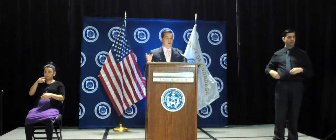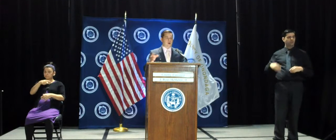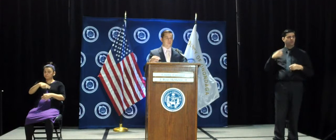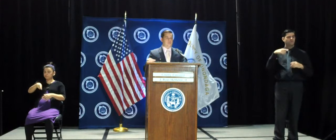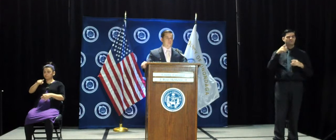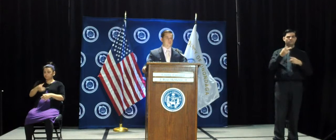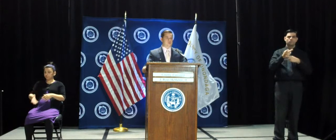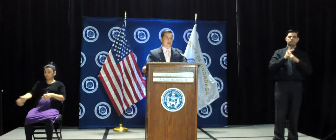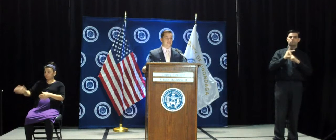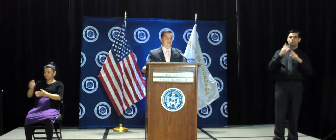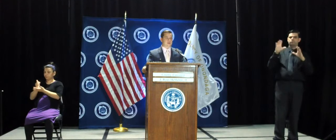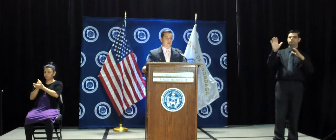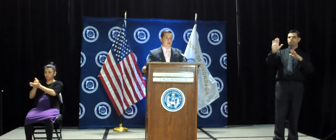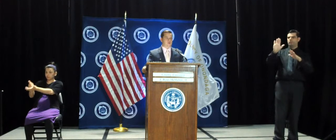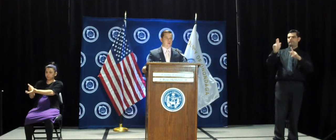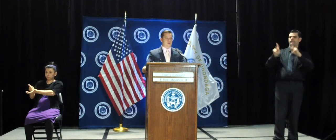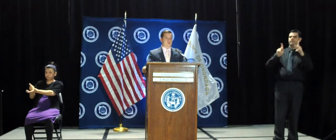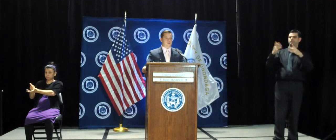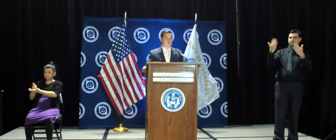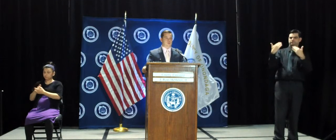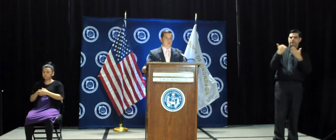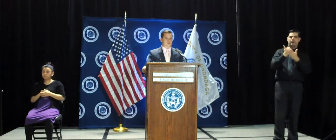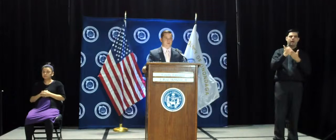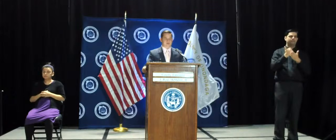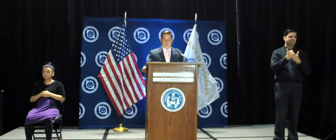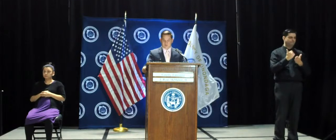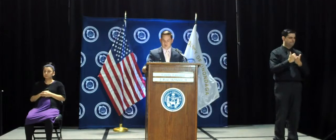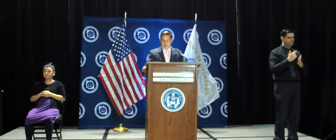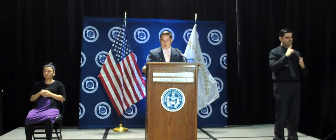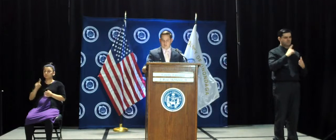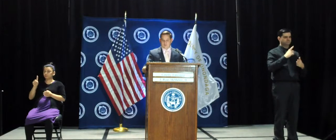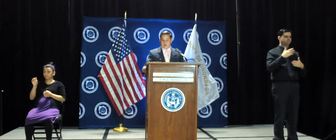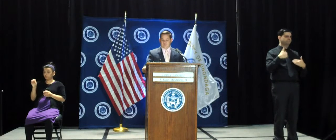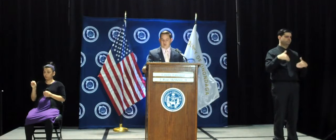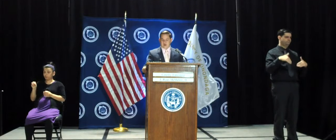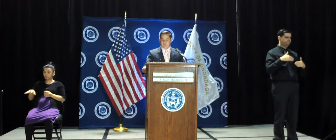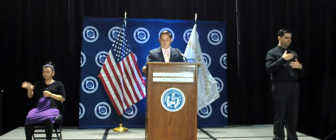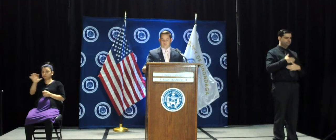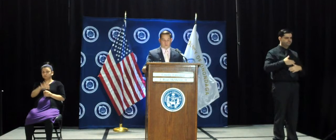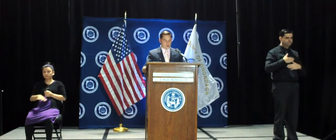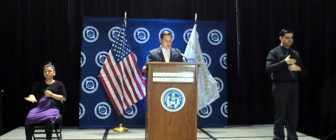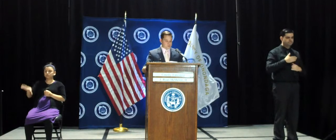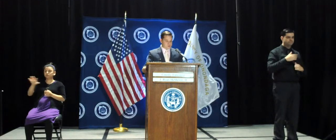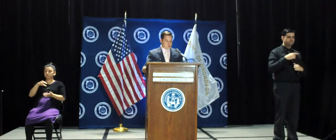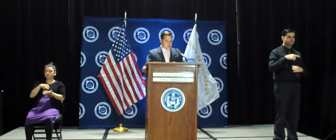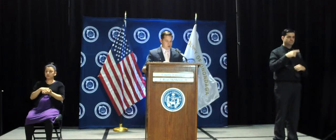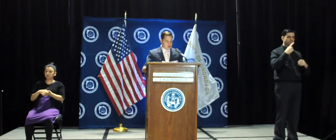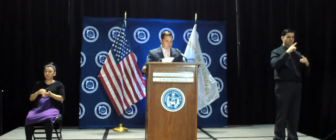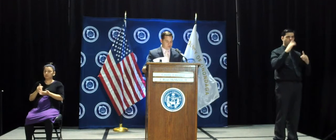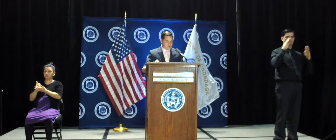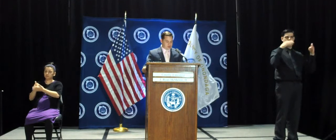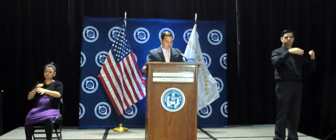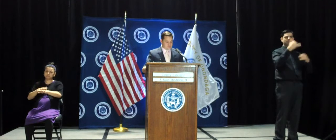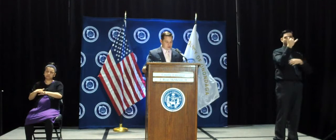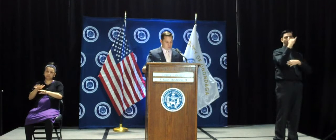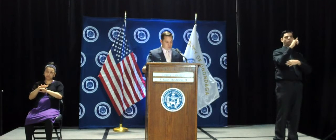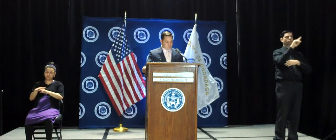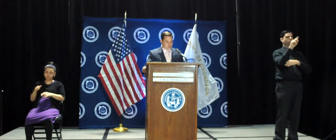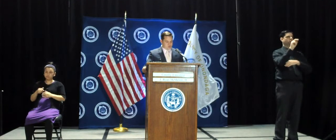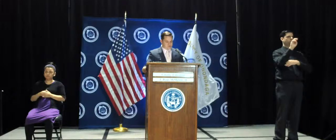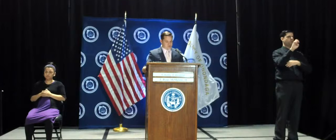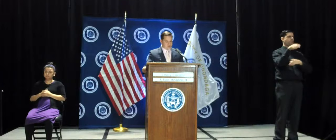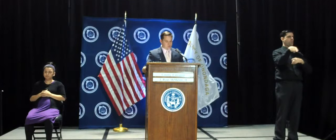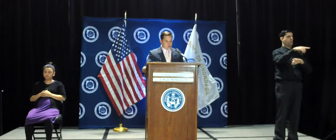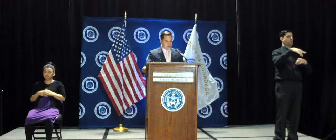our testing in the yellow zone in the city school district. That's been very, very helpful for us. But to give you an idea, today we had